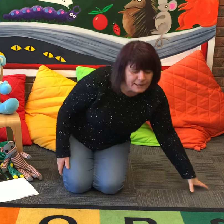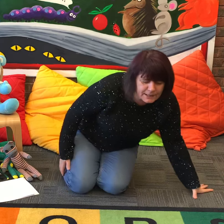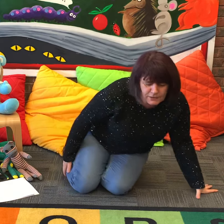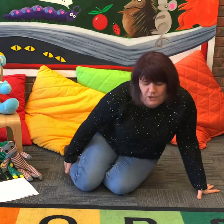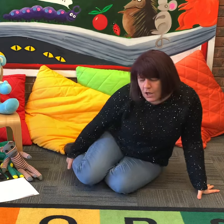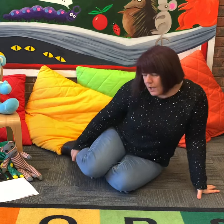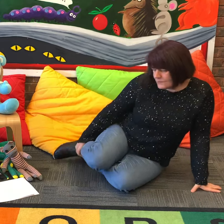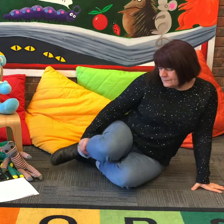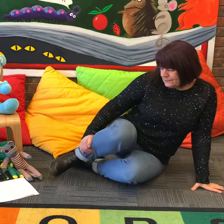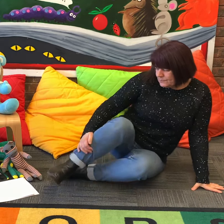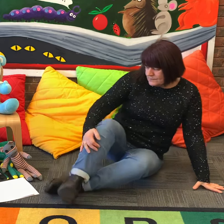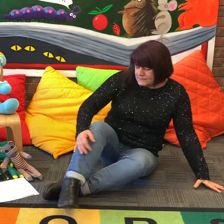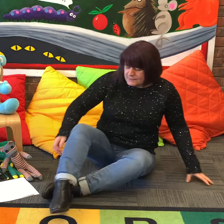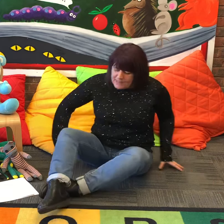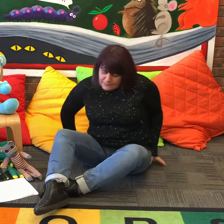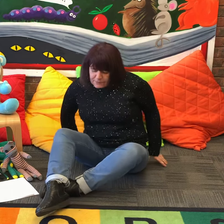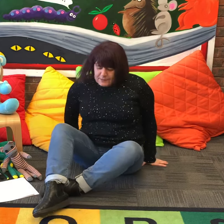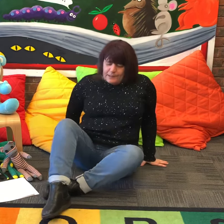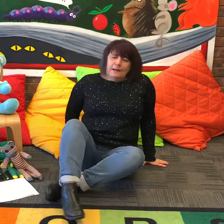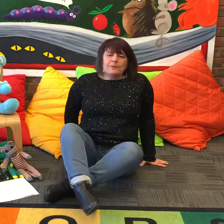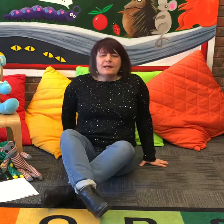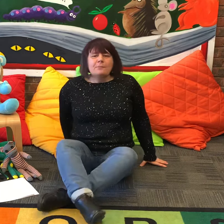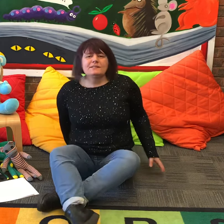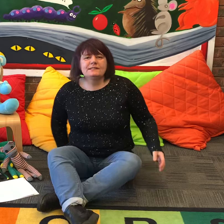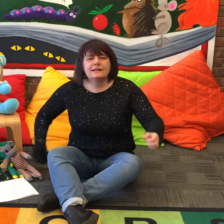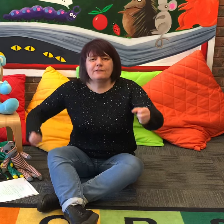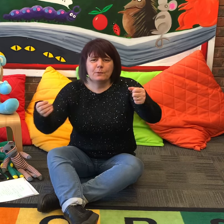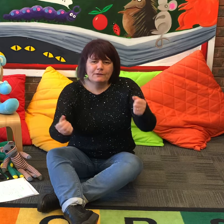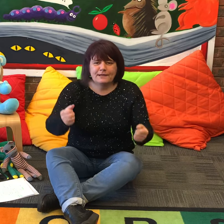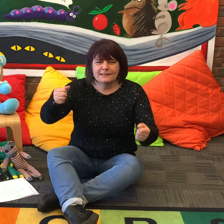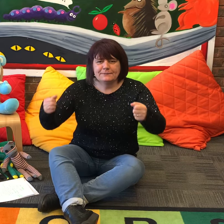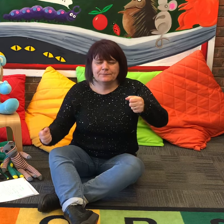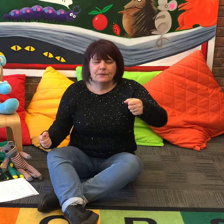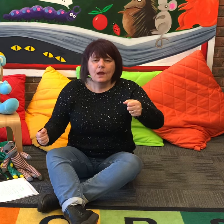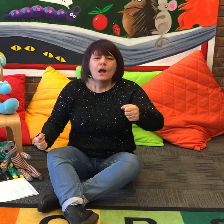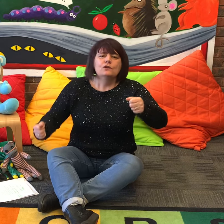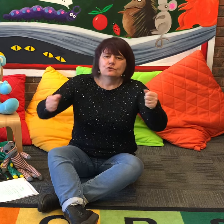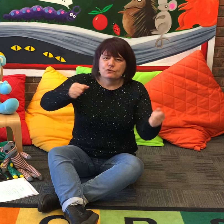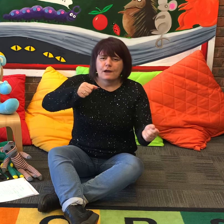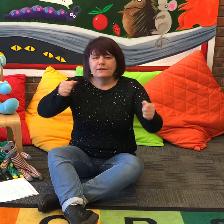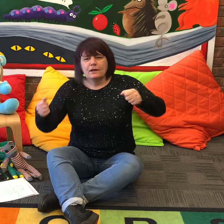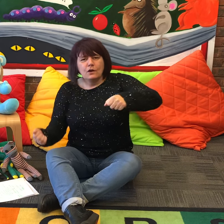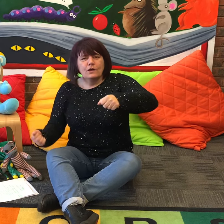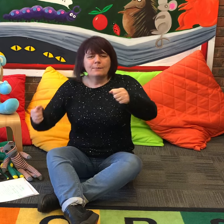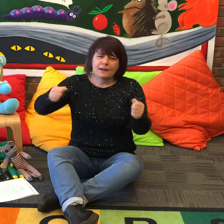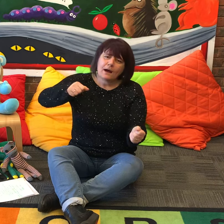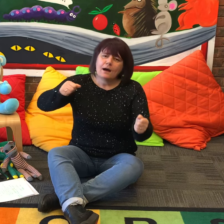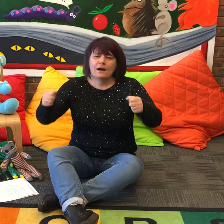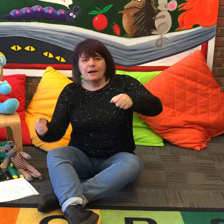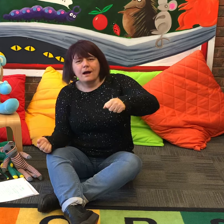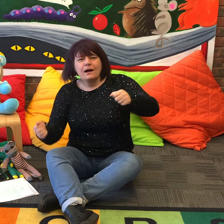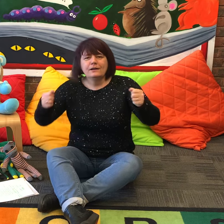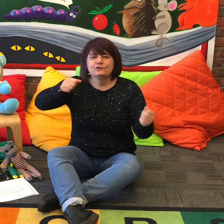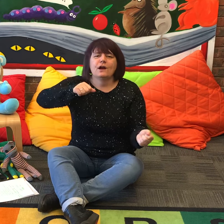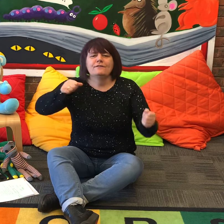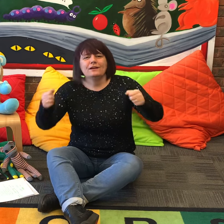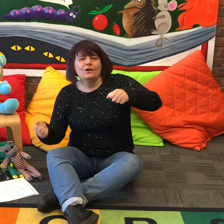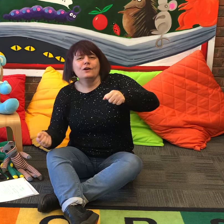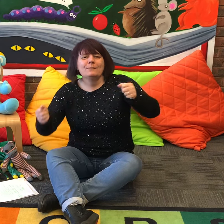get your cars? I'm going to sit down. I'm going to get my steering wheel ready. Driving along in my car, car, driving along in my